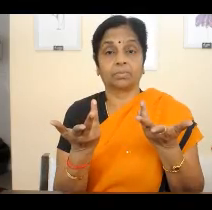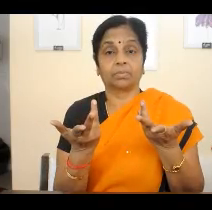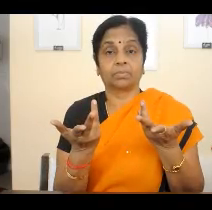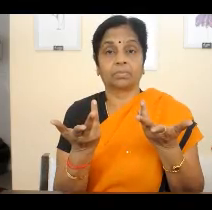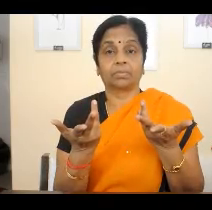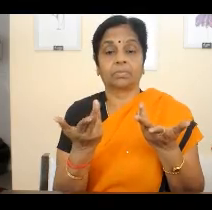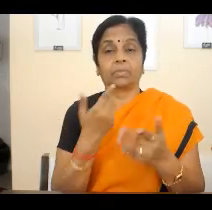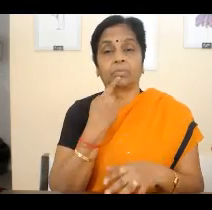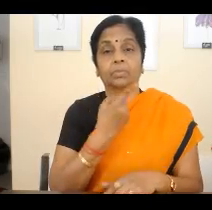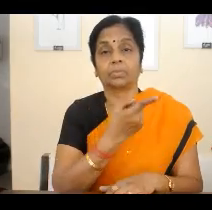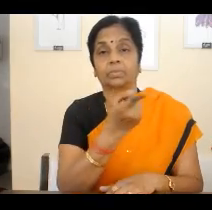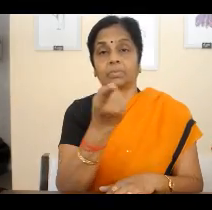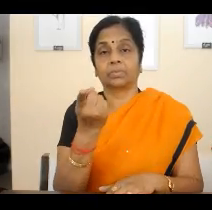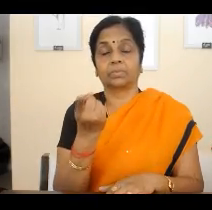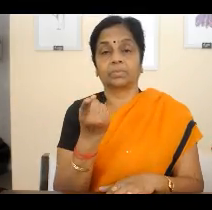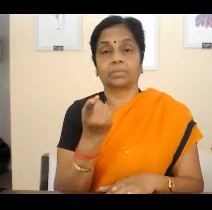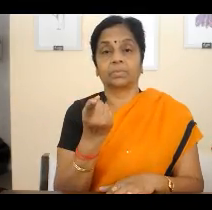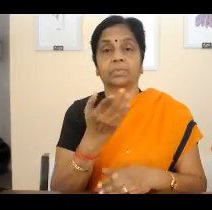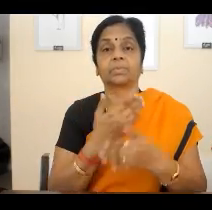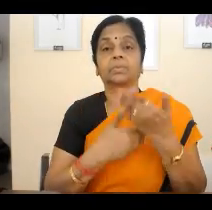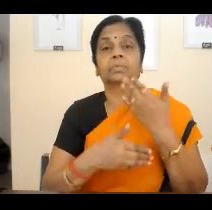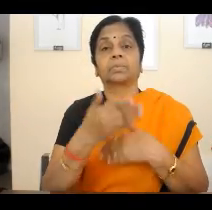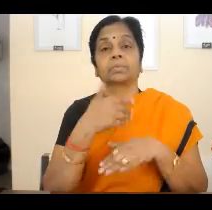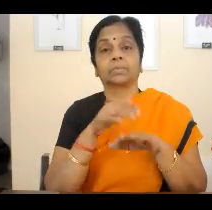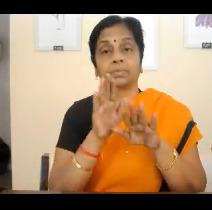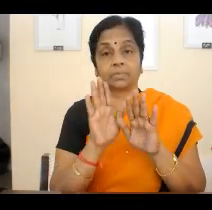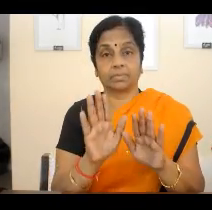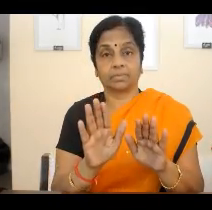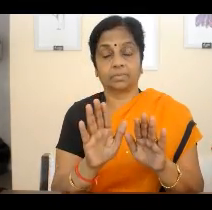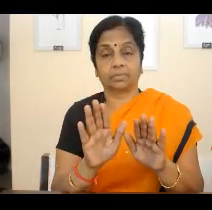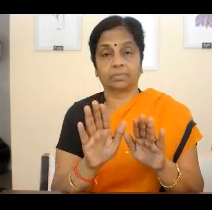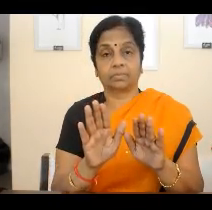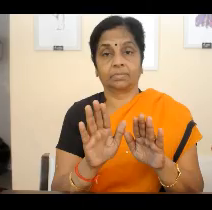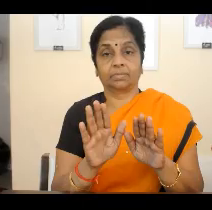any disability is referred to